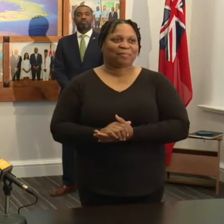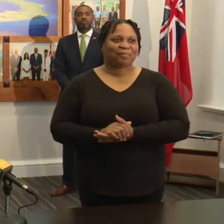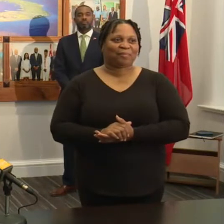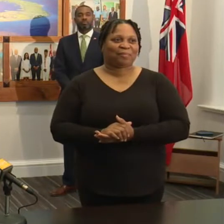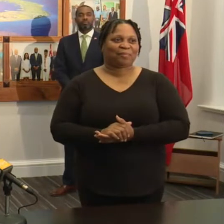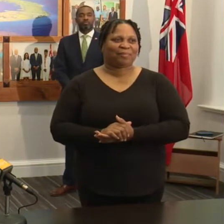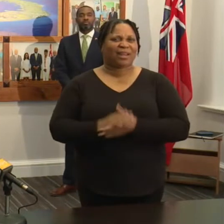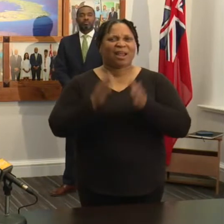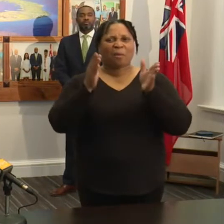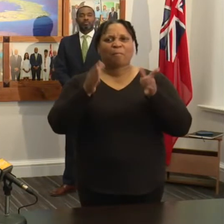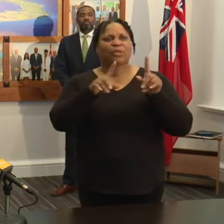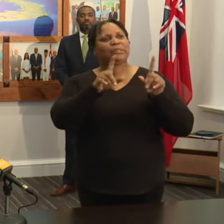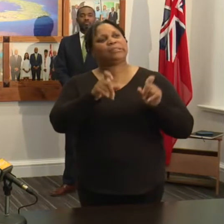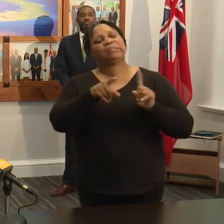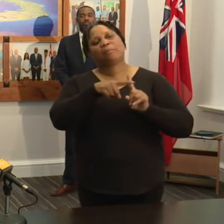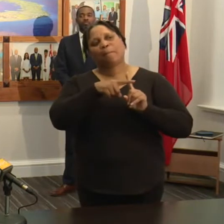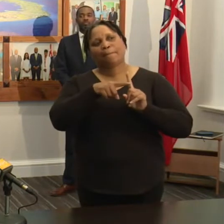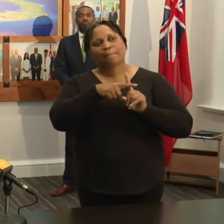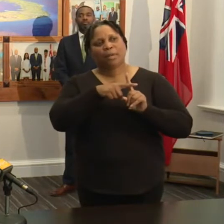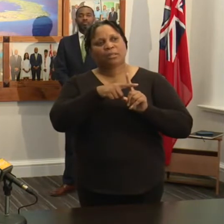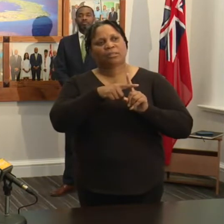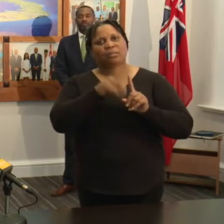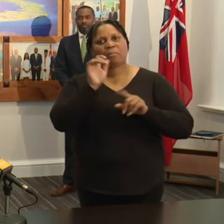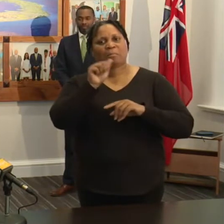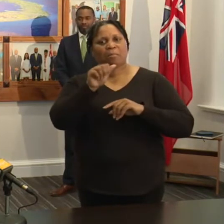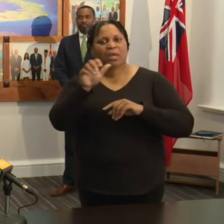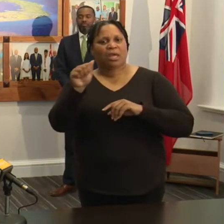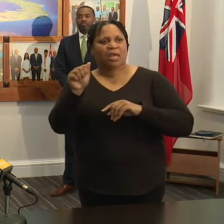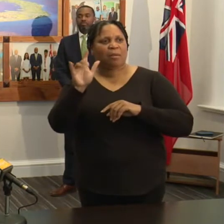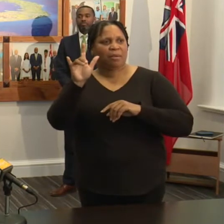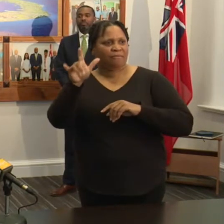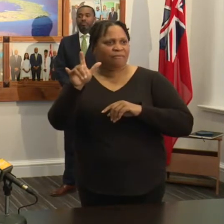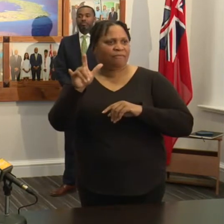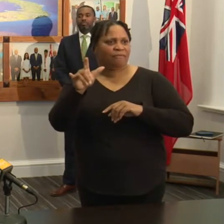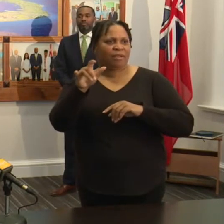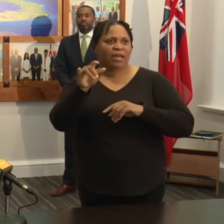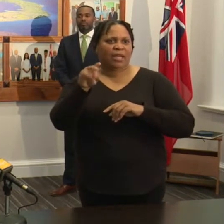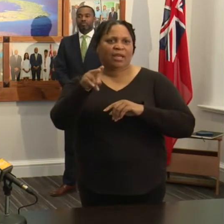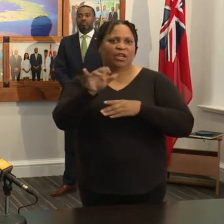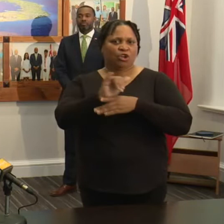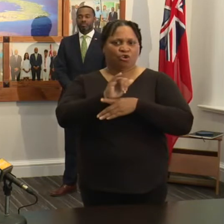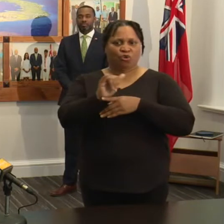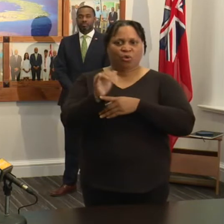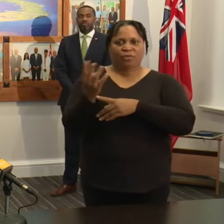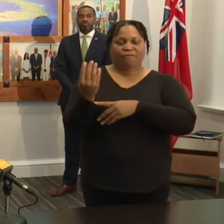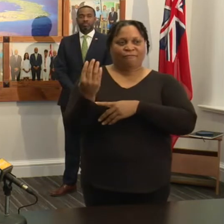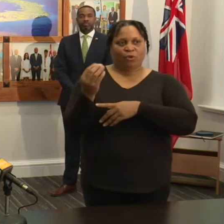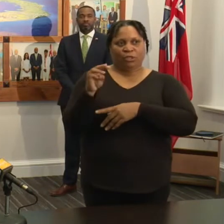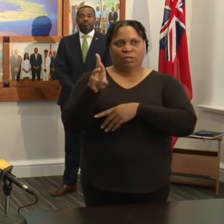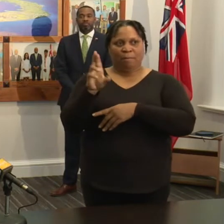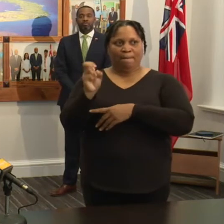Administrator. The person that was tested positive on the American Airlines flight New York City on the 14th,